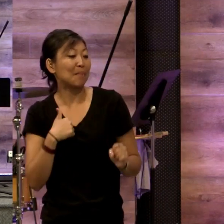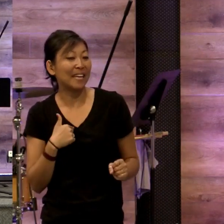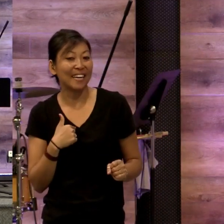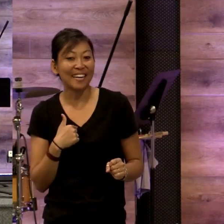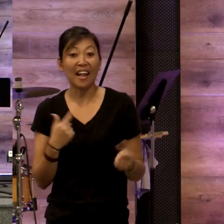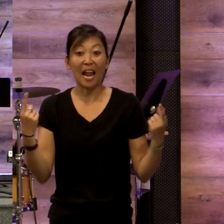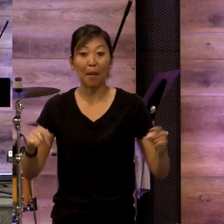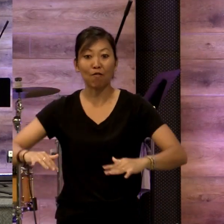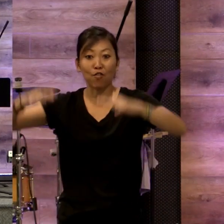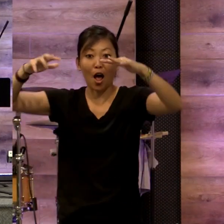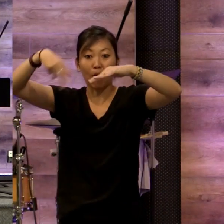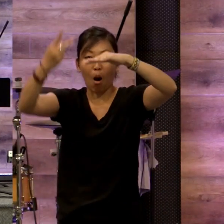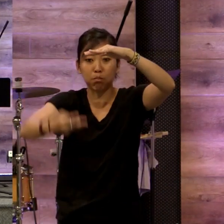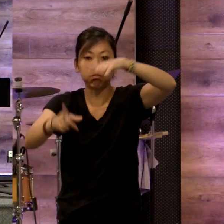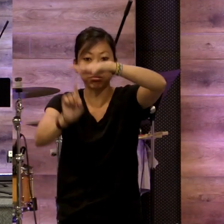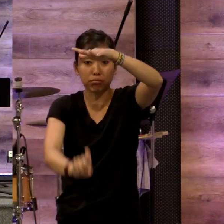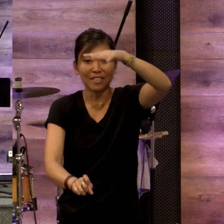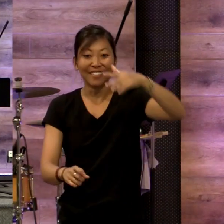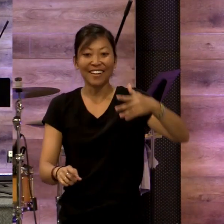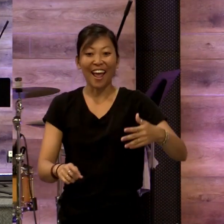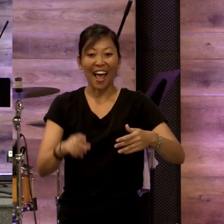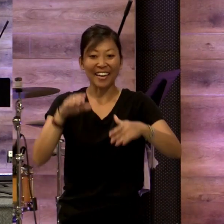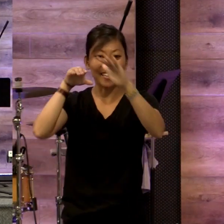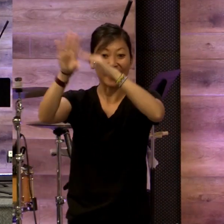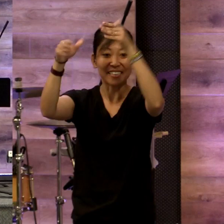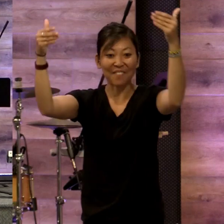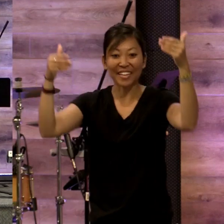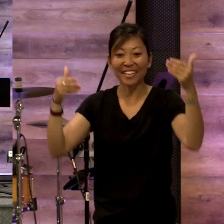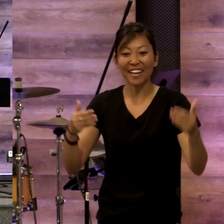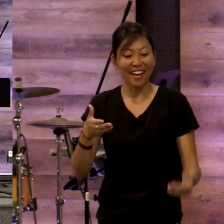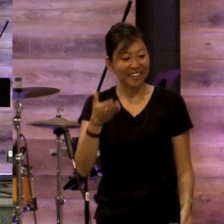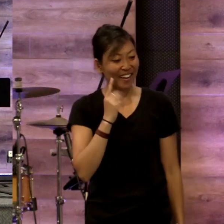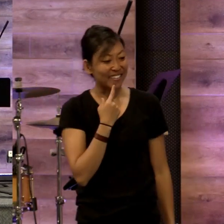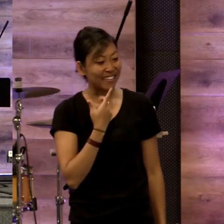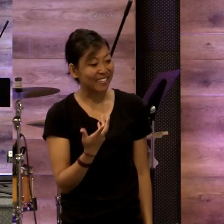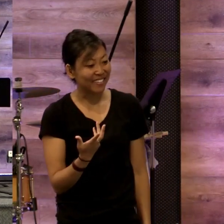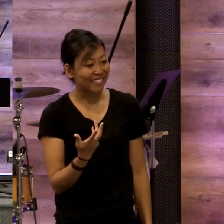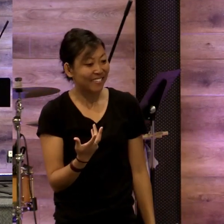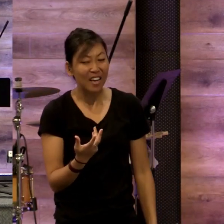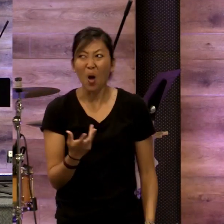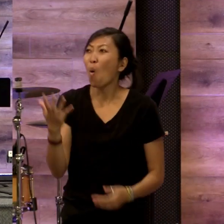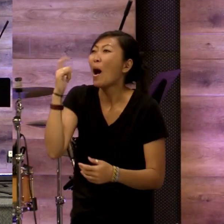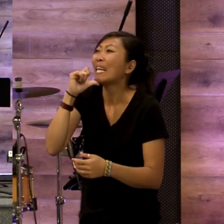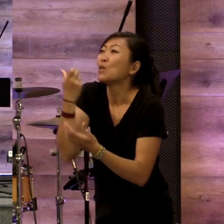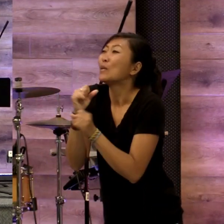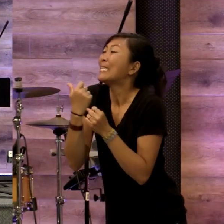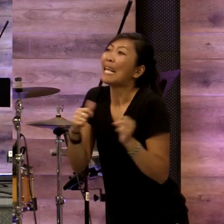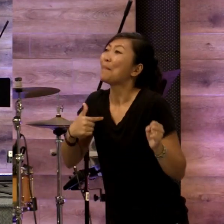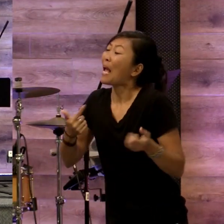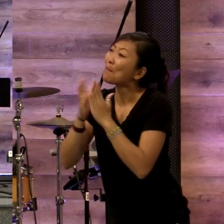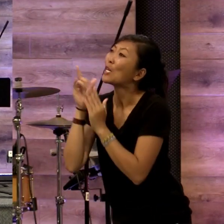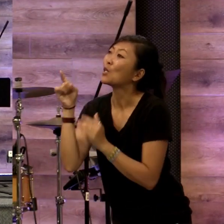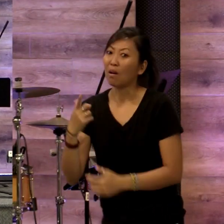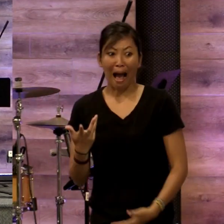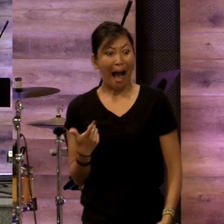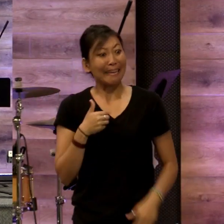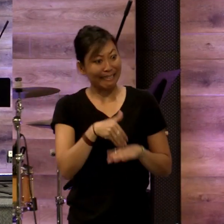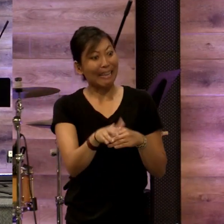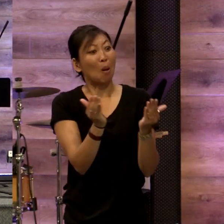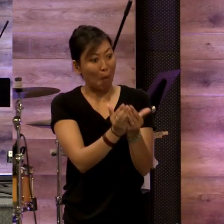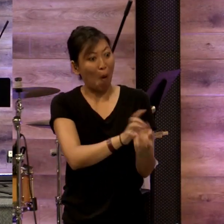boat. I sent you a helicopter. The tricky thing about this story is